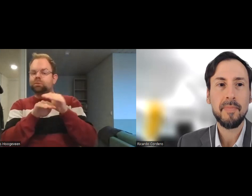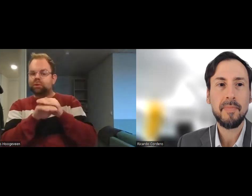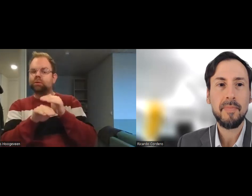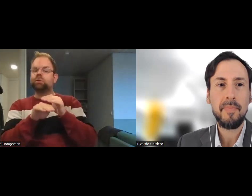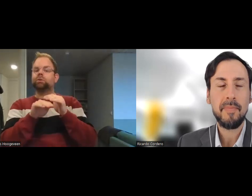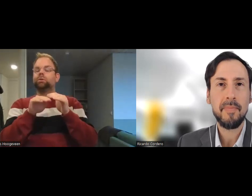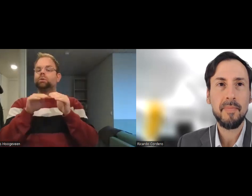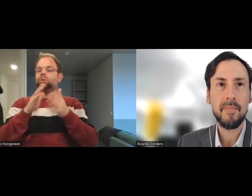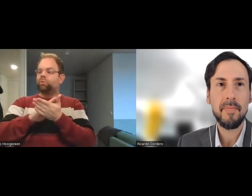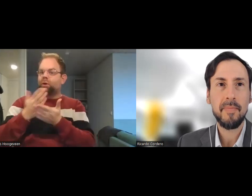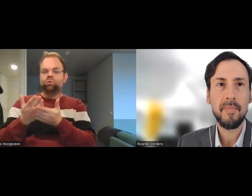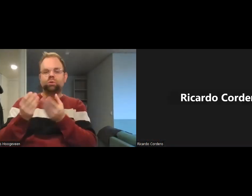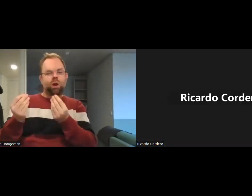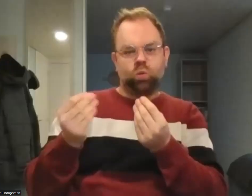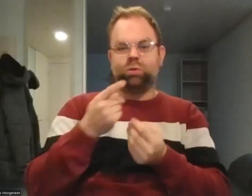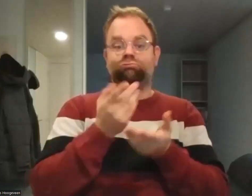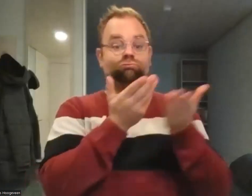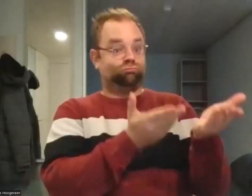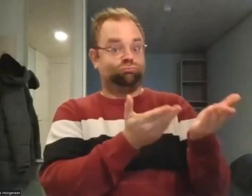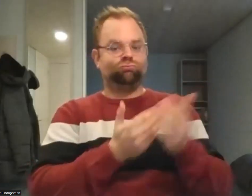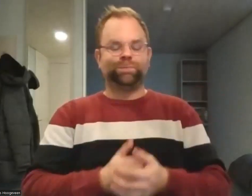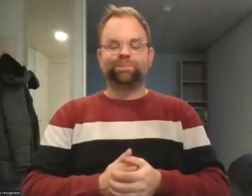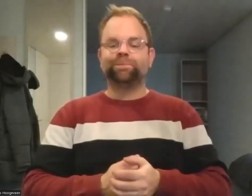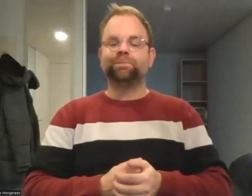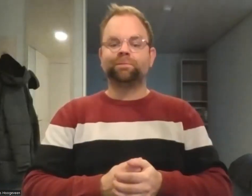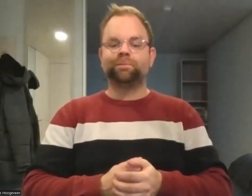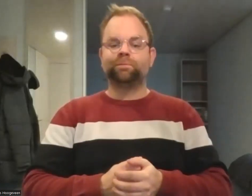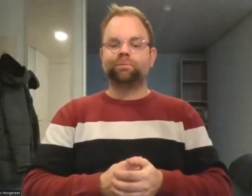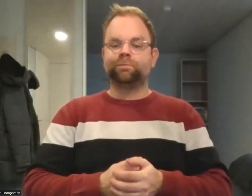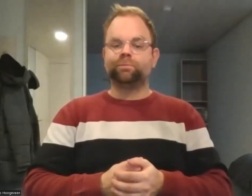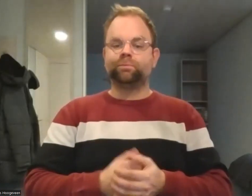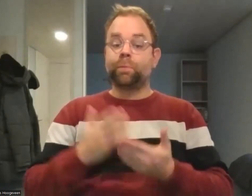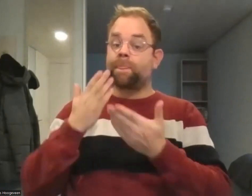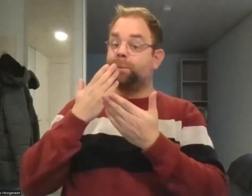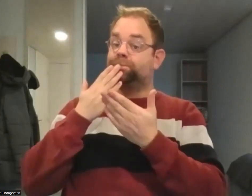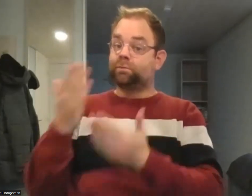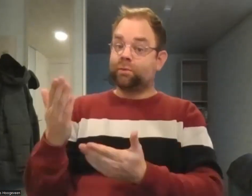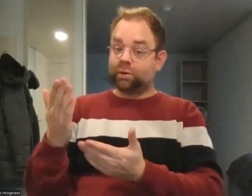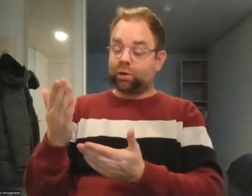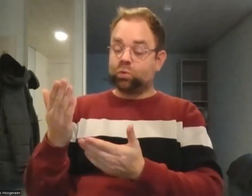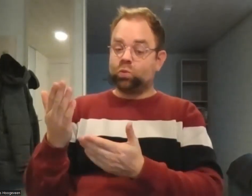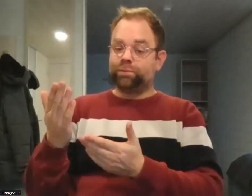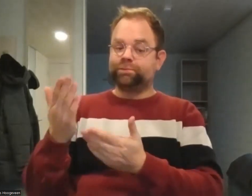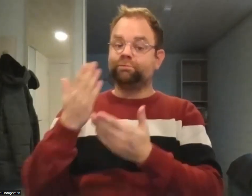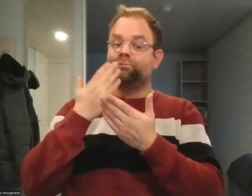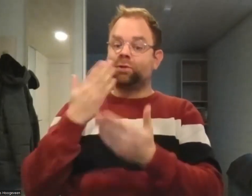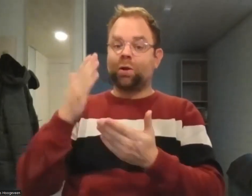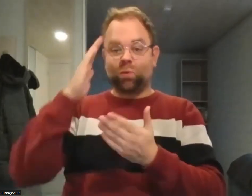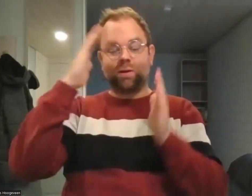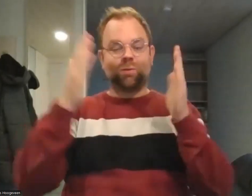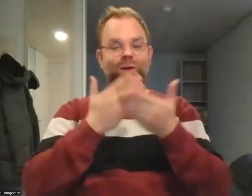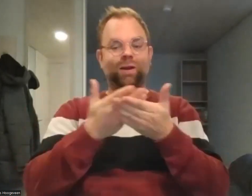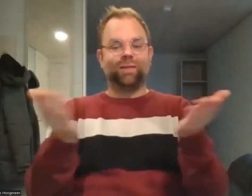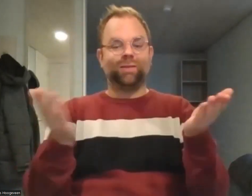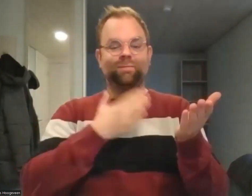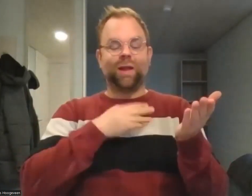you, Ricardo. Dear all, my name is Alexandra. I'm going to briefly explain some of the technical features of today's call.